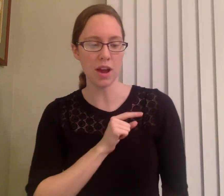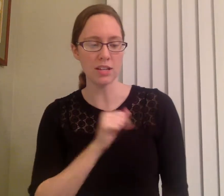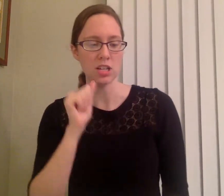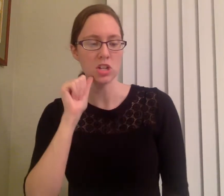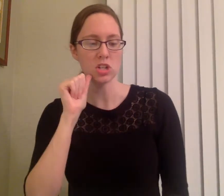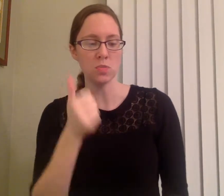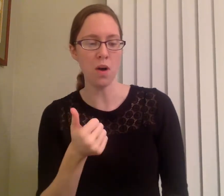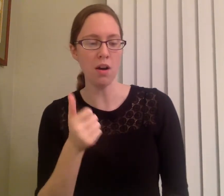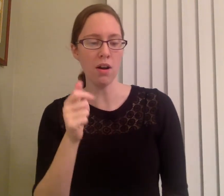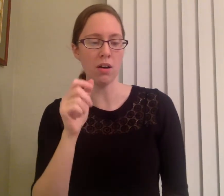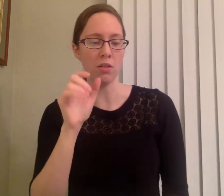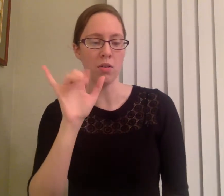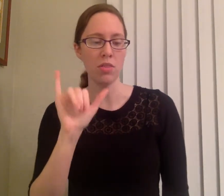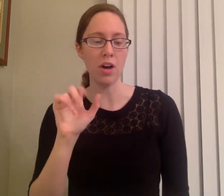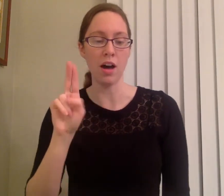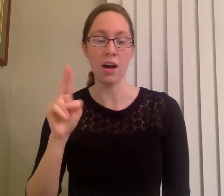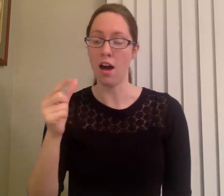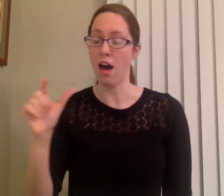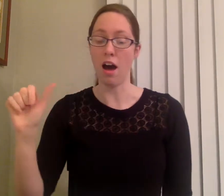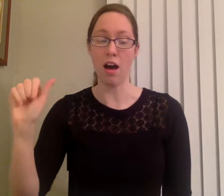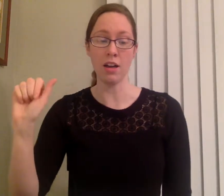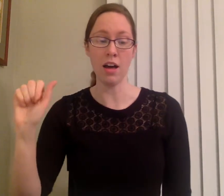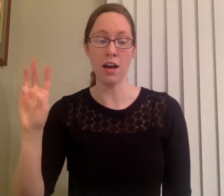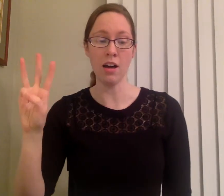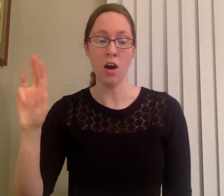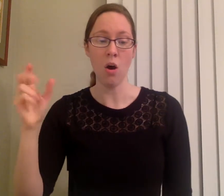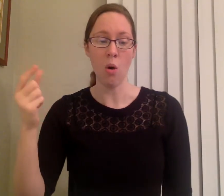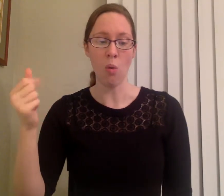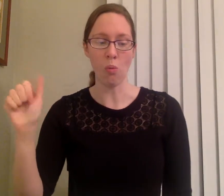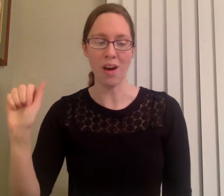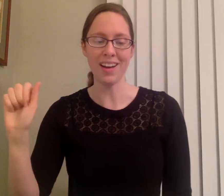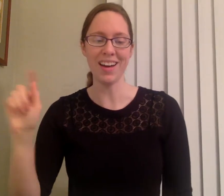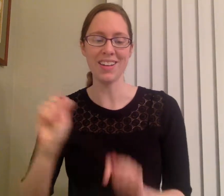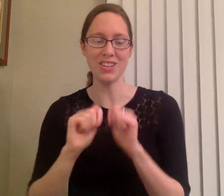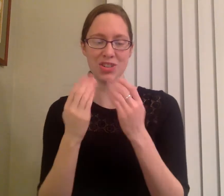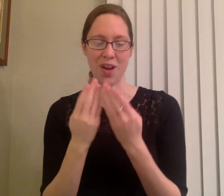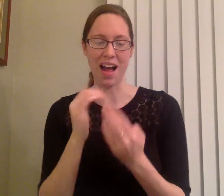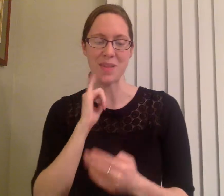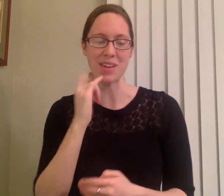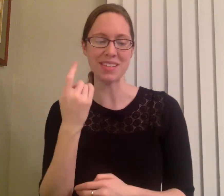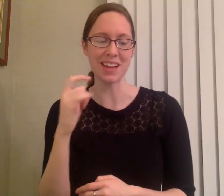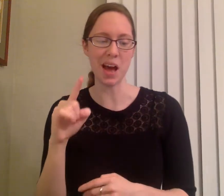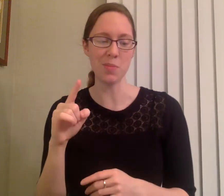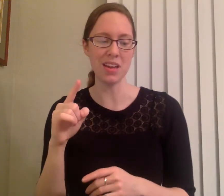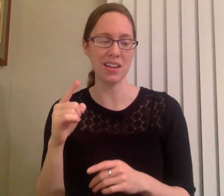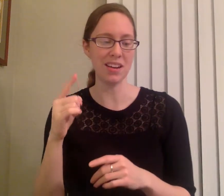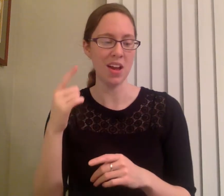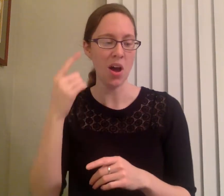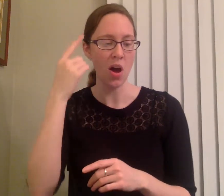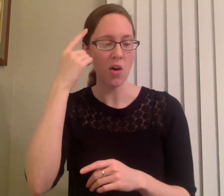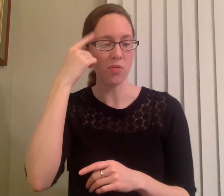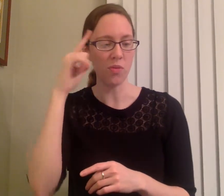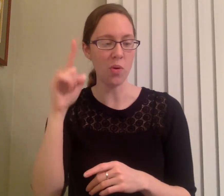Grunt, tomorrow the Ugga Wugga tribe is coming